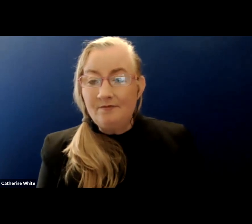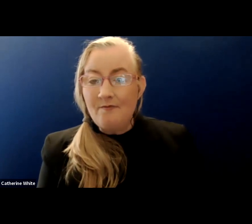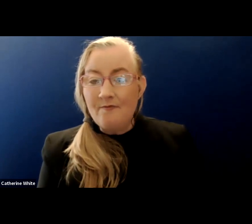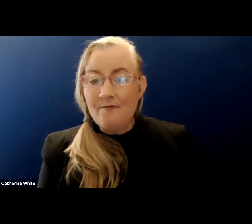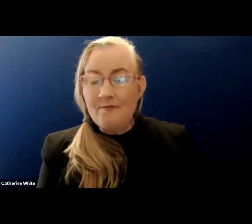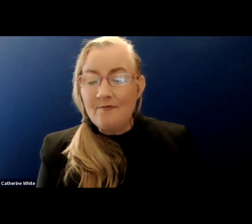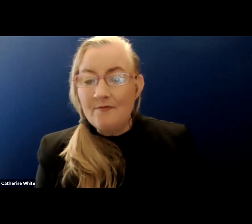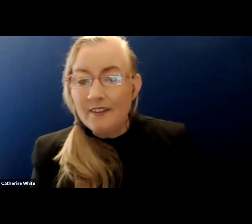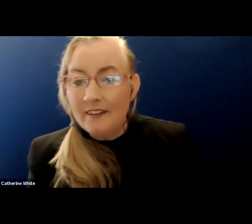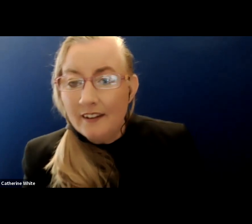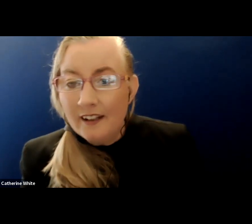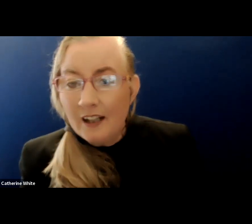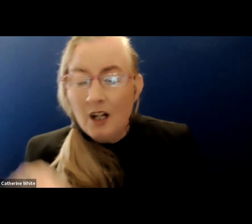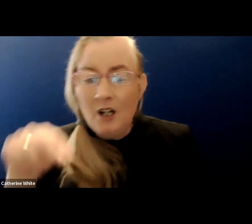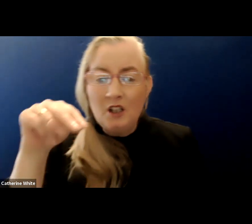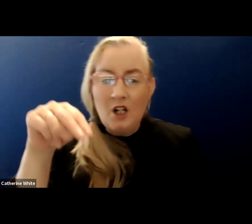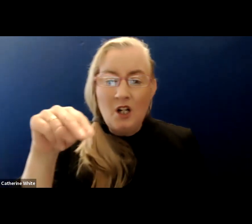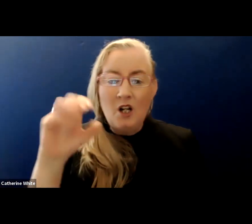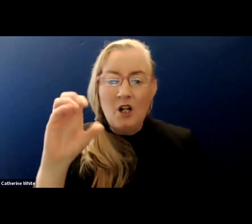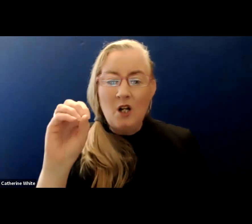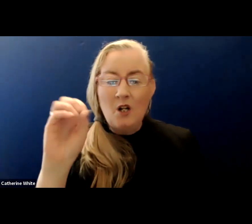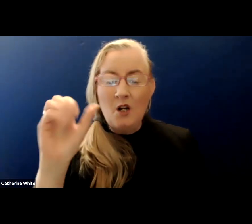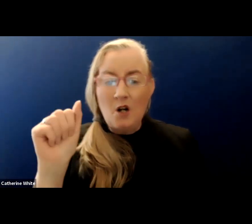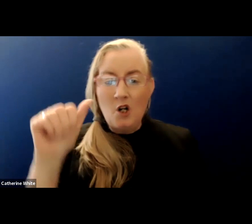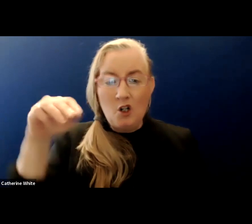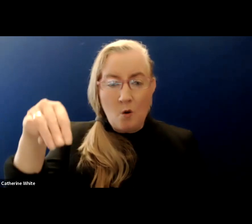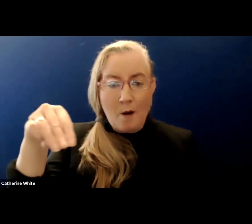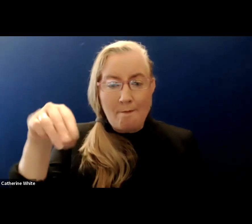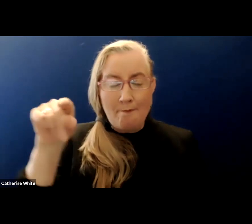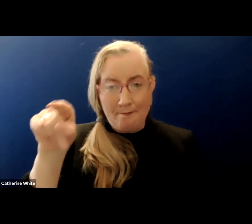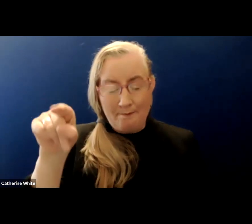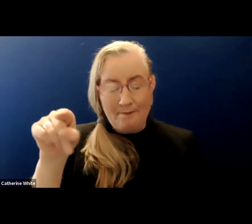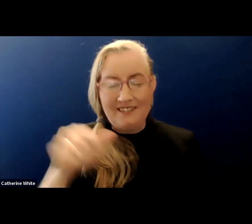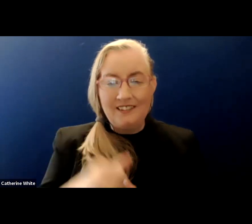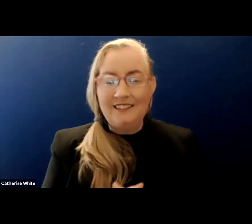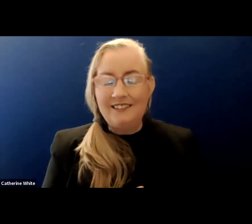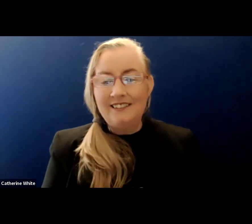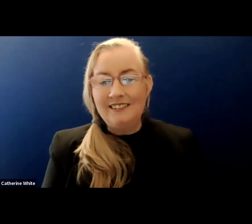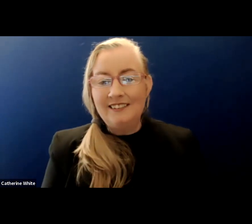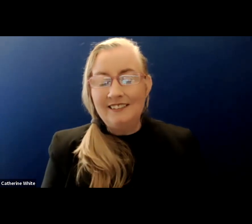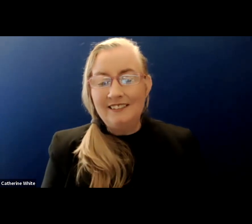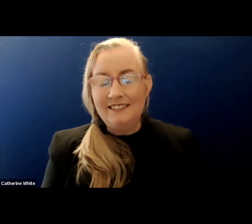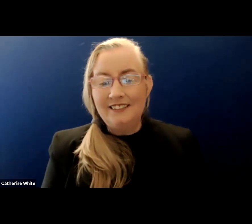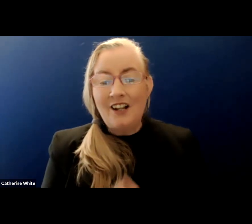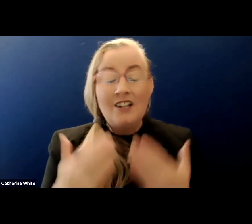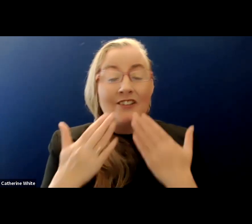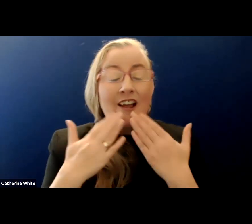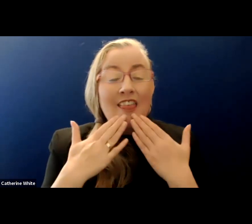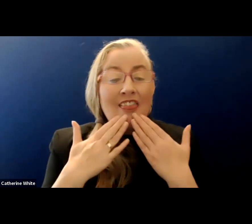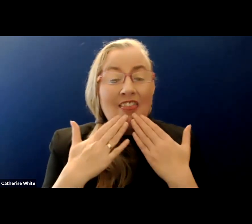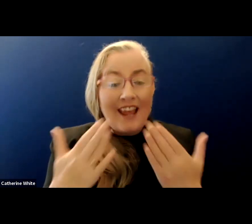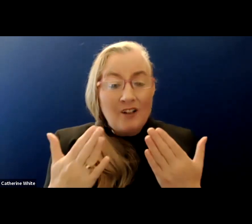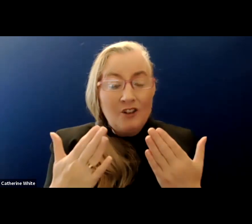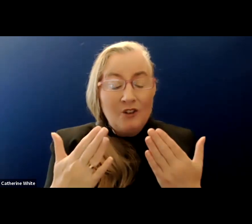you. Great. Can you hear me? Yes. Yep. Wonderful. Thanks for being able to